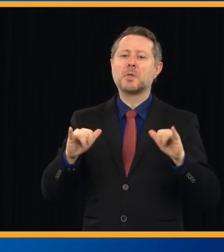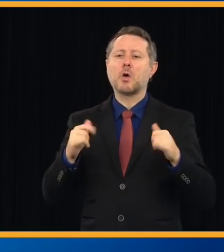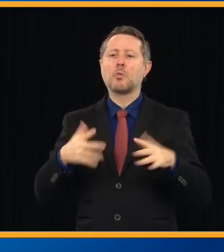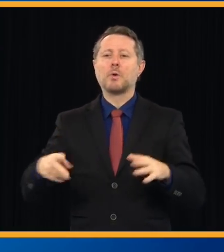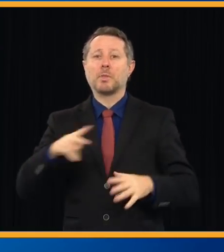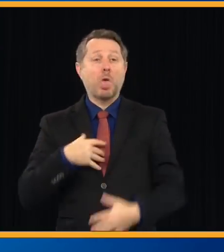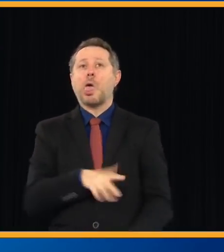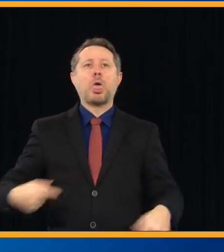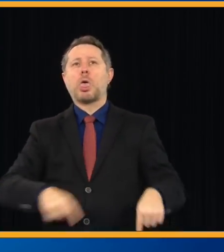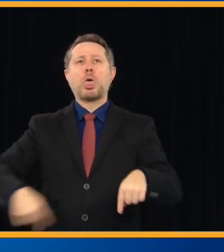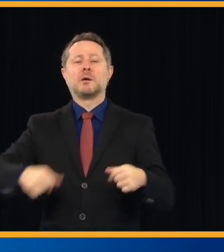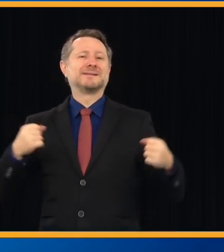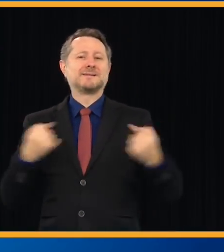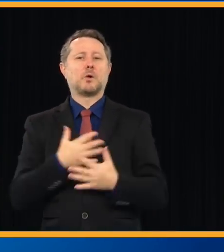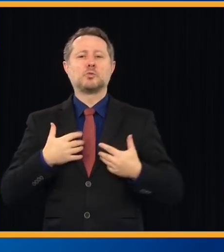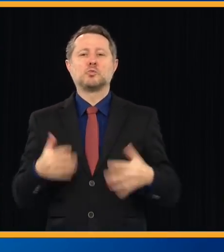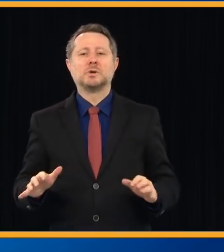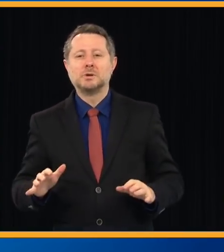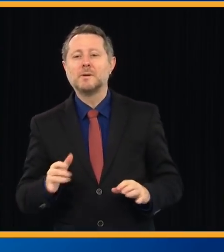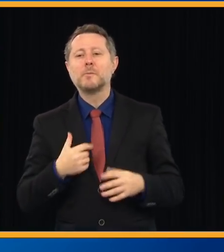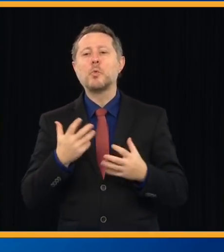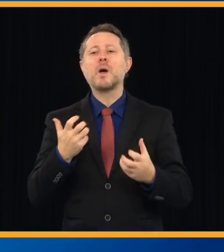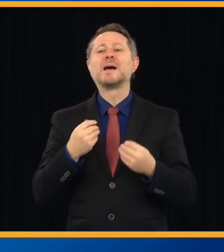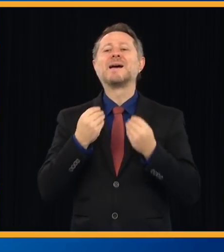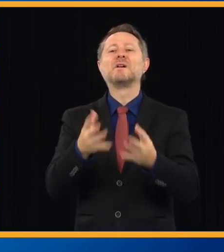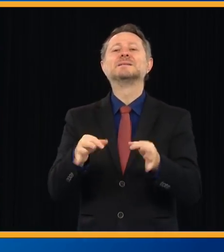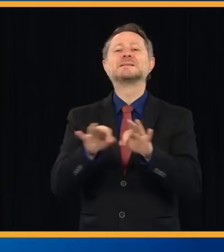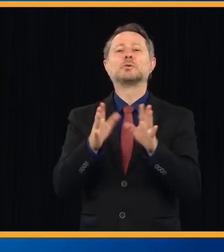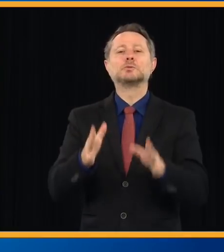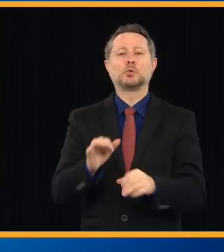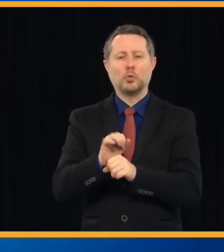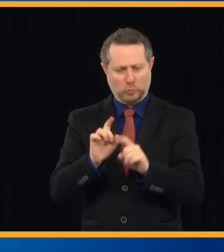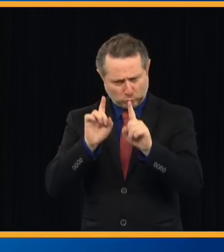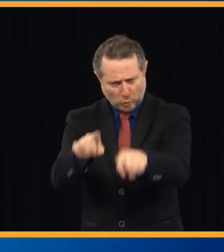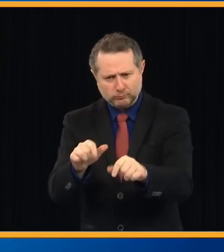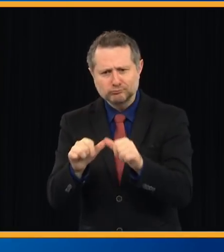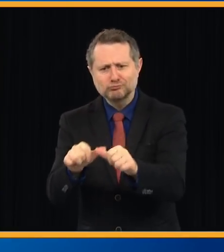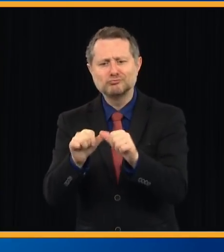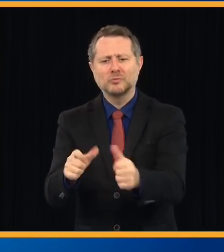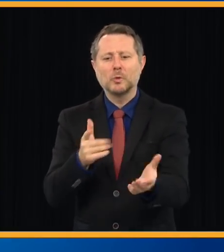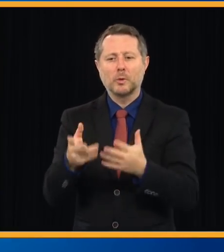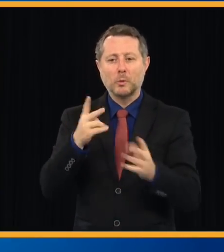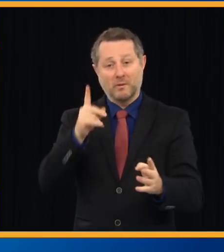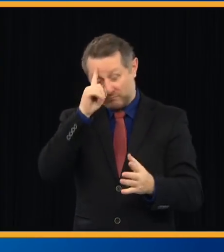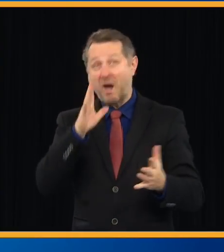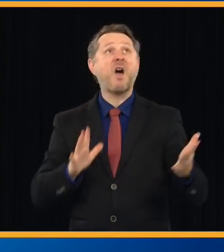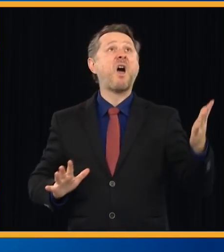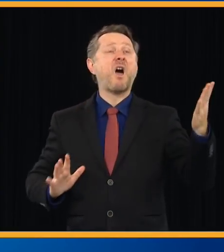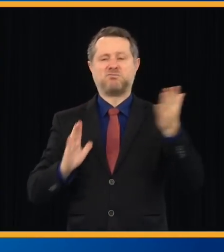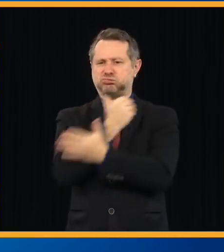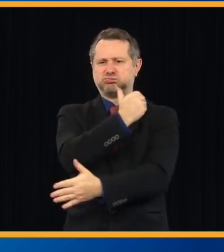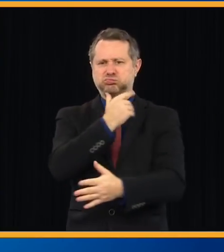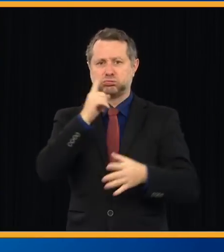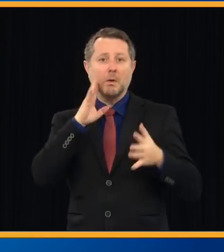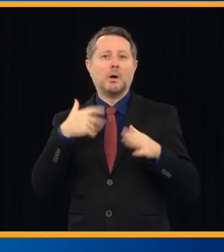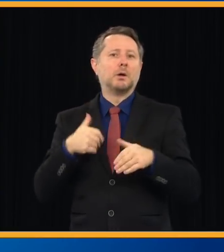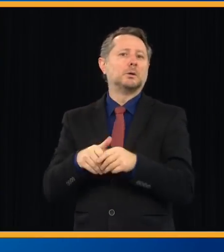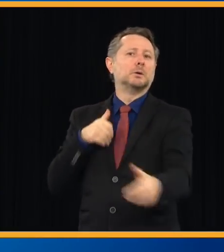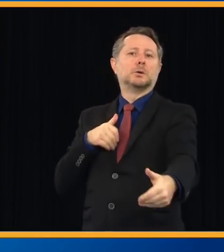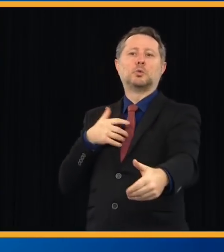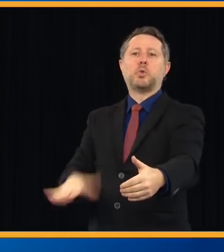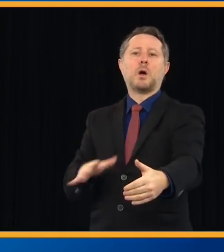still need essential workers to come out and do their job. You don't want to panic people where they say, I'm not leaving the